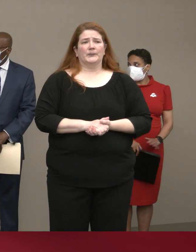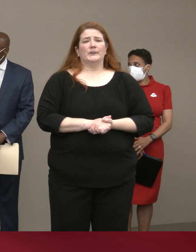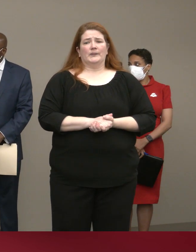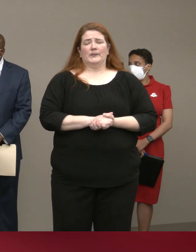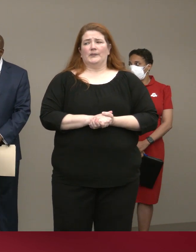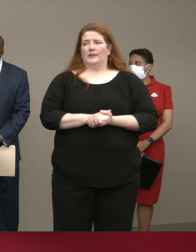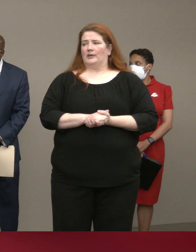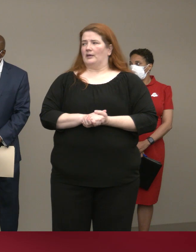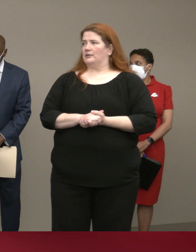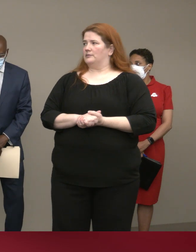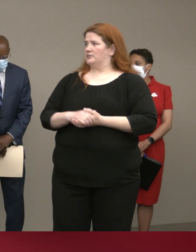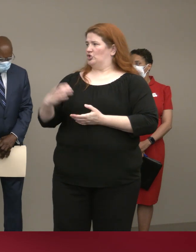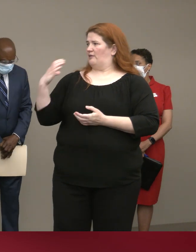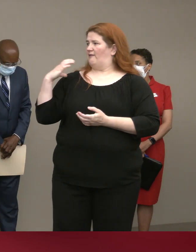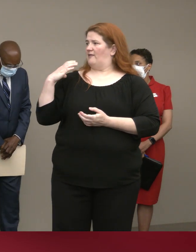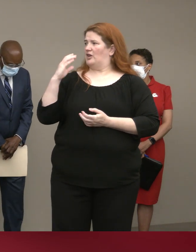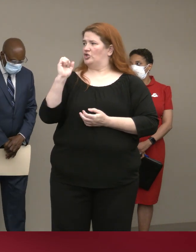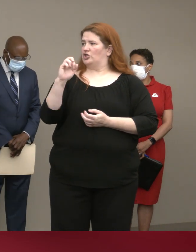Chief Jenkerson.